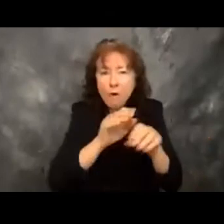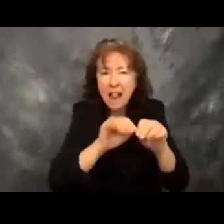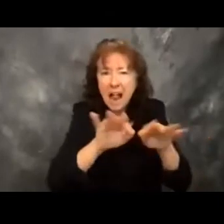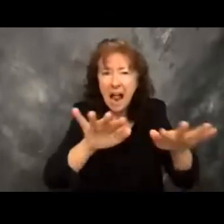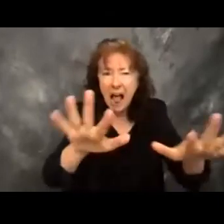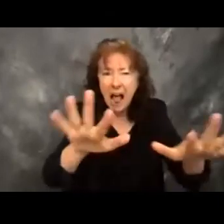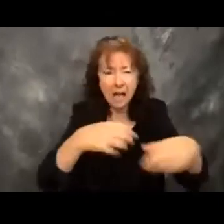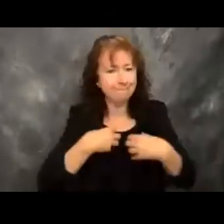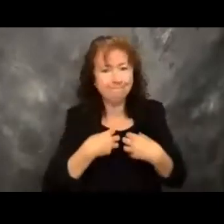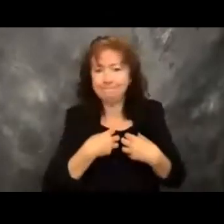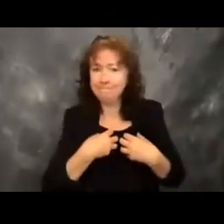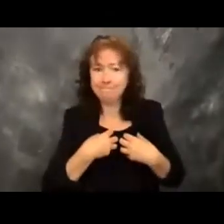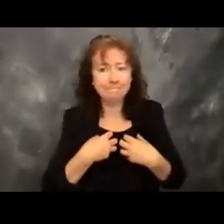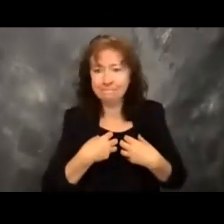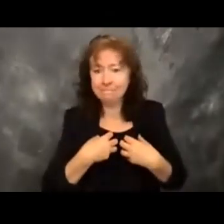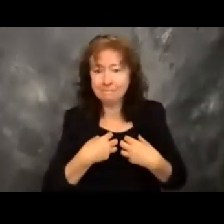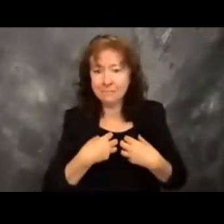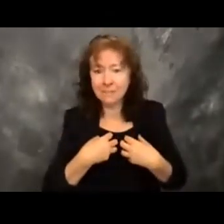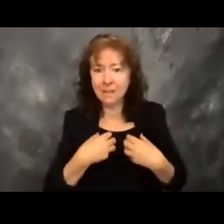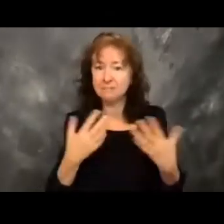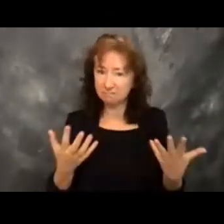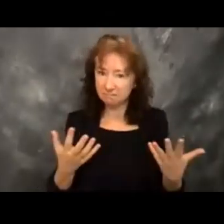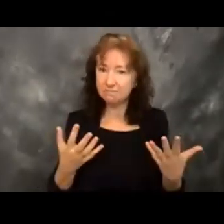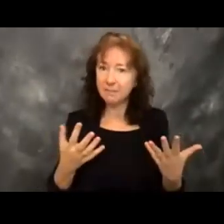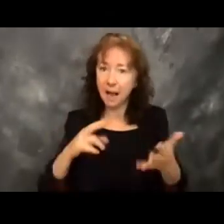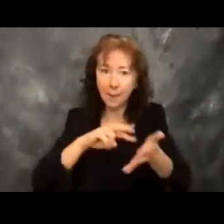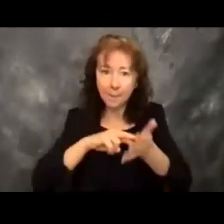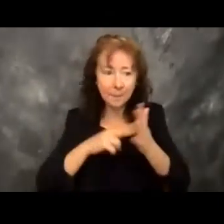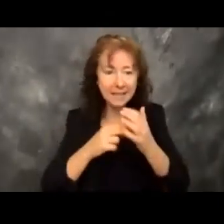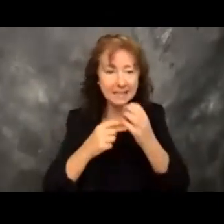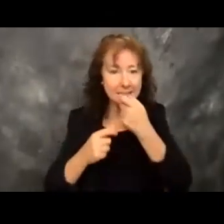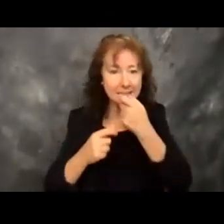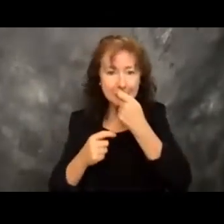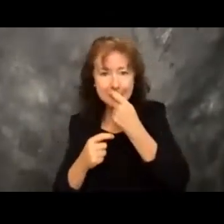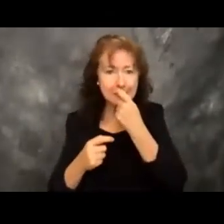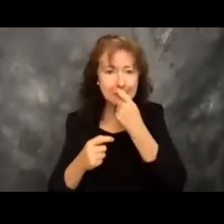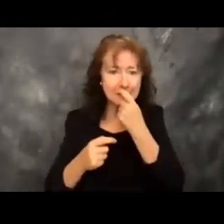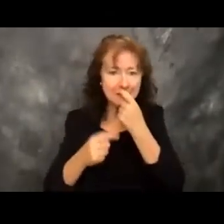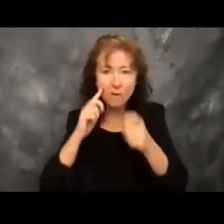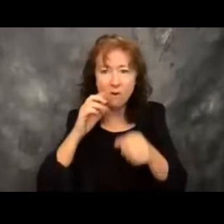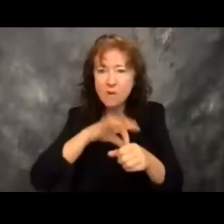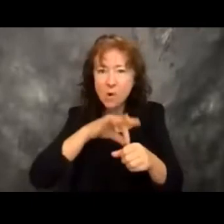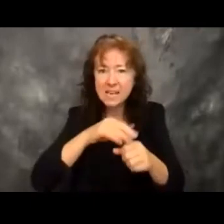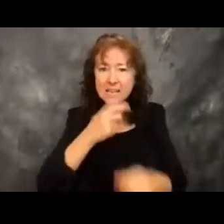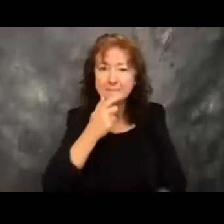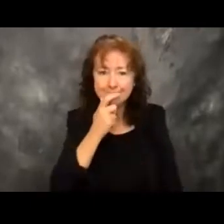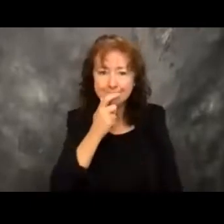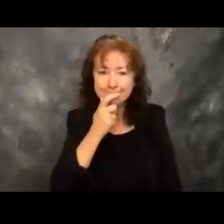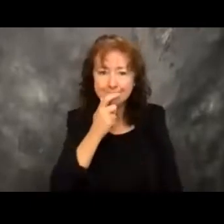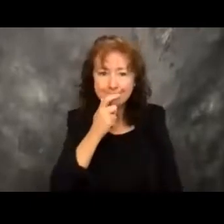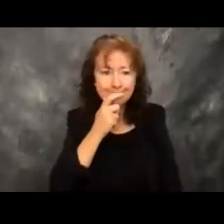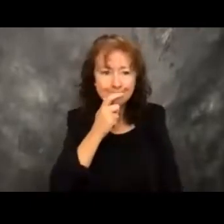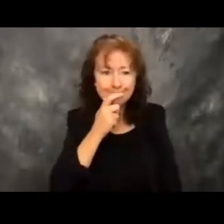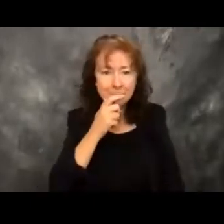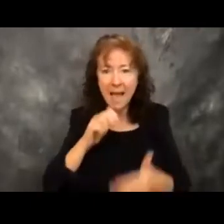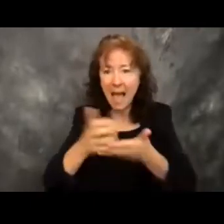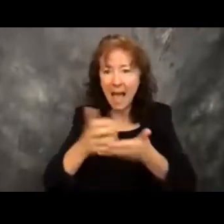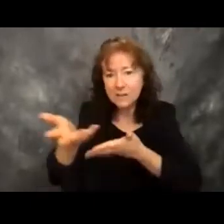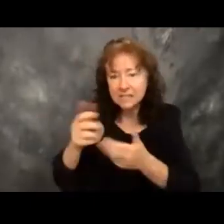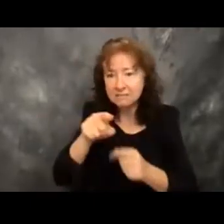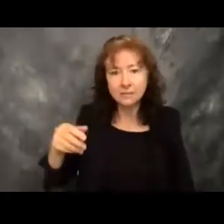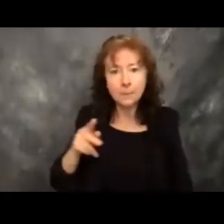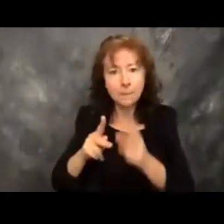big work to direct toward the persons with disabilities, for them